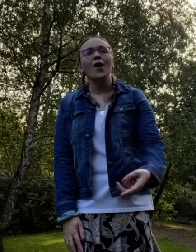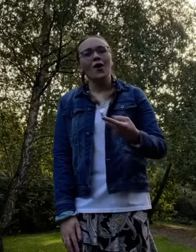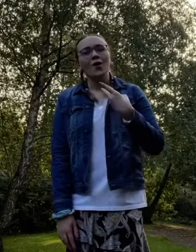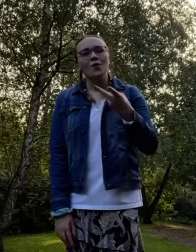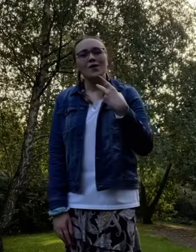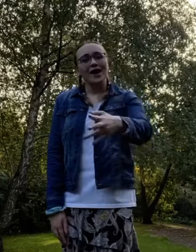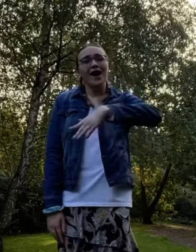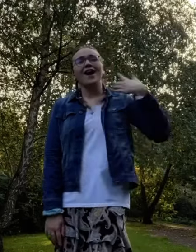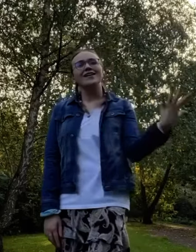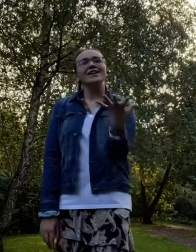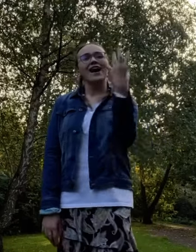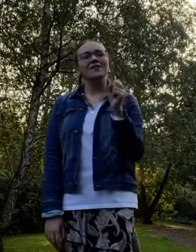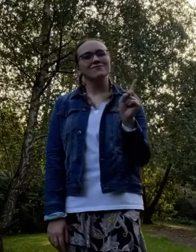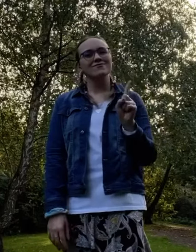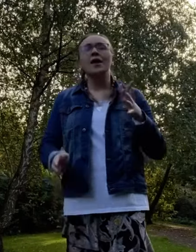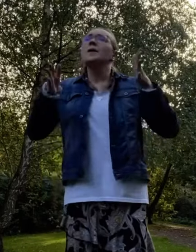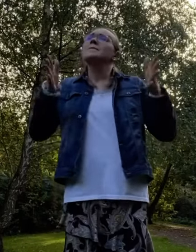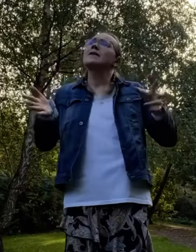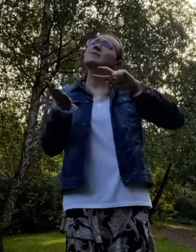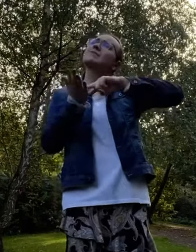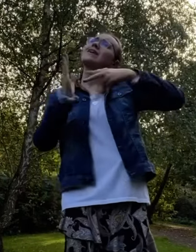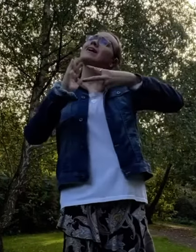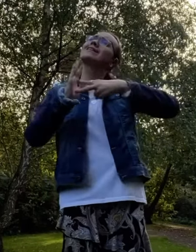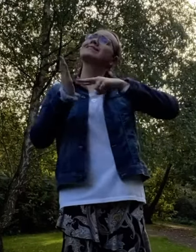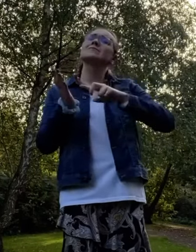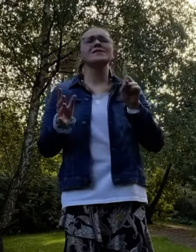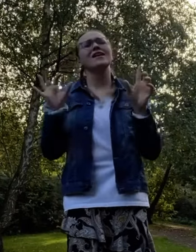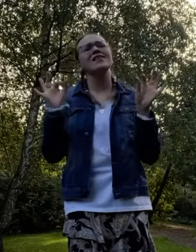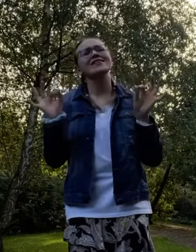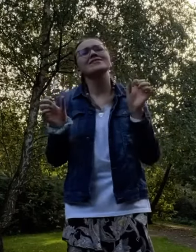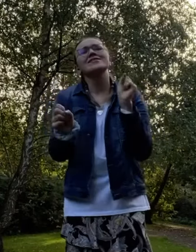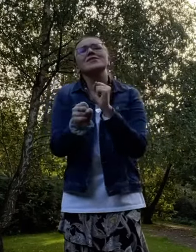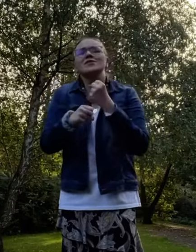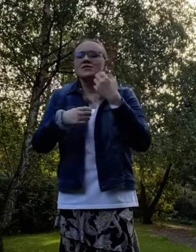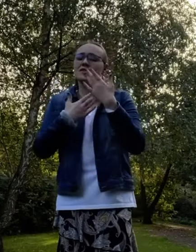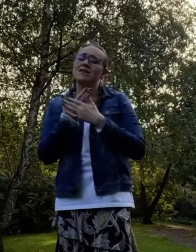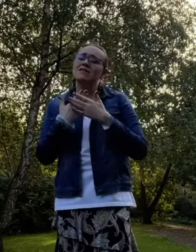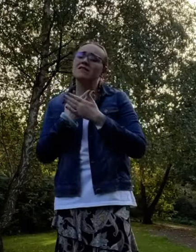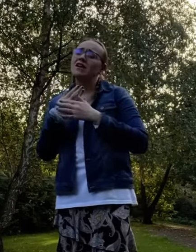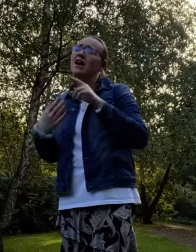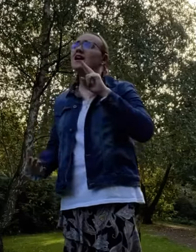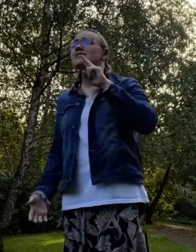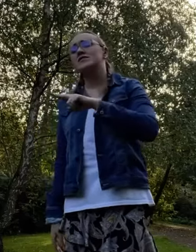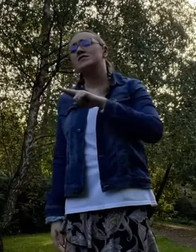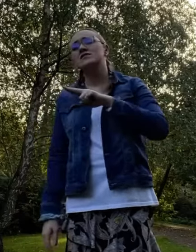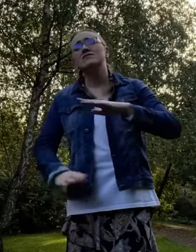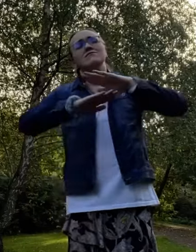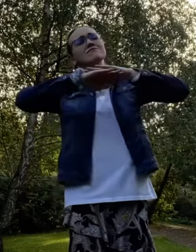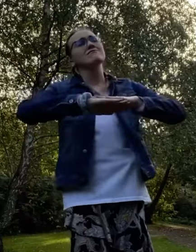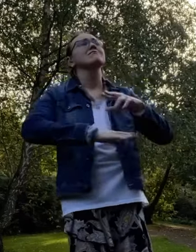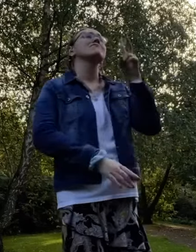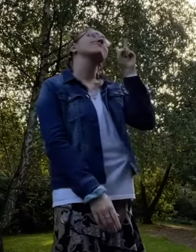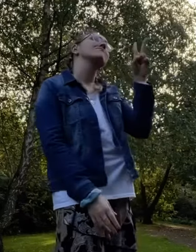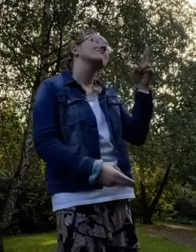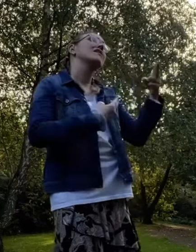We all got big plans, but nothing to do Saturday afternoon, couch surfing